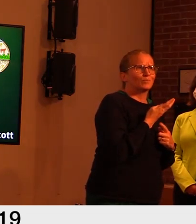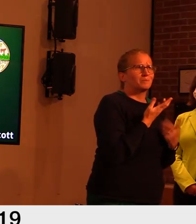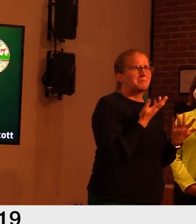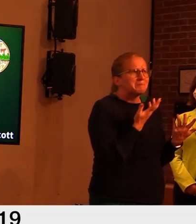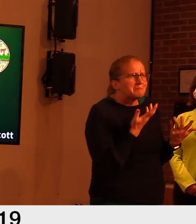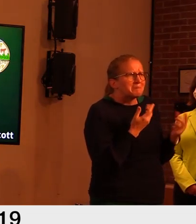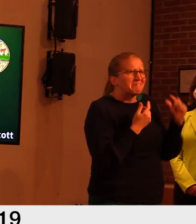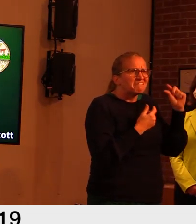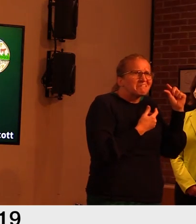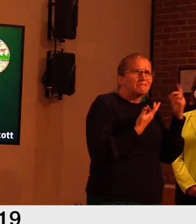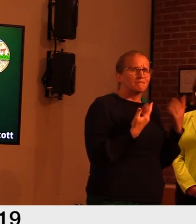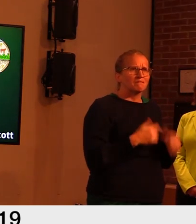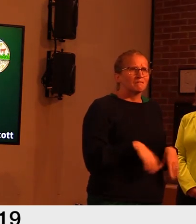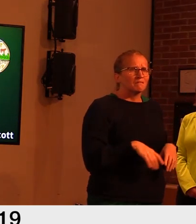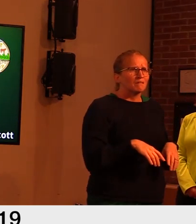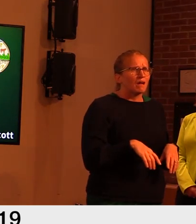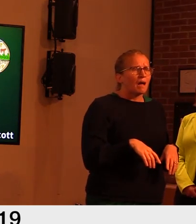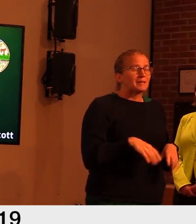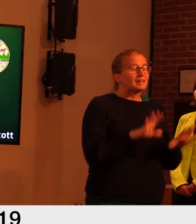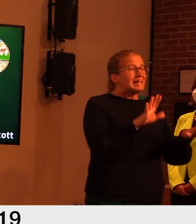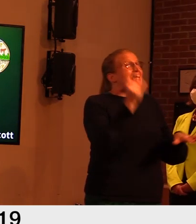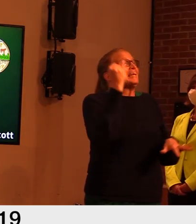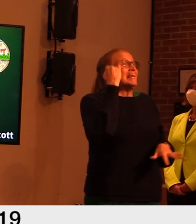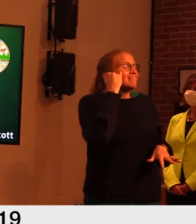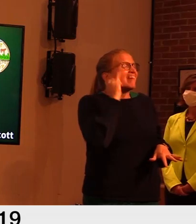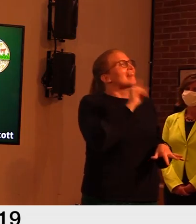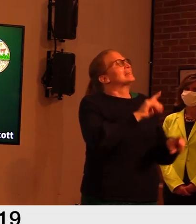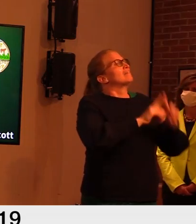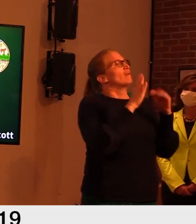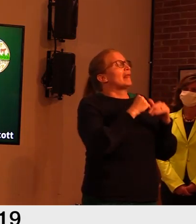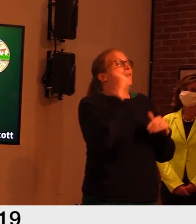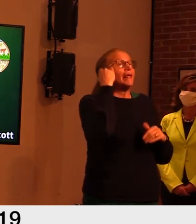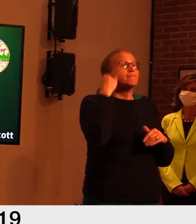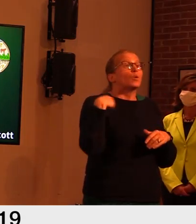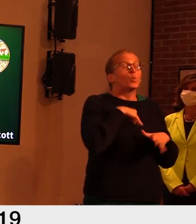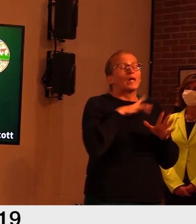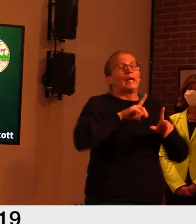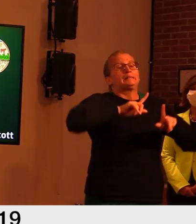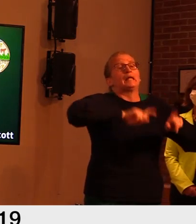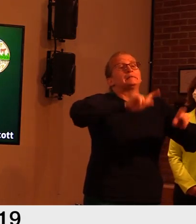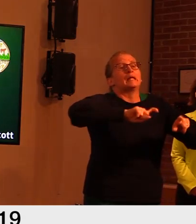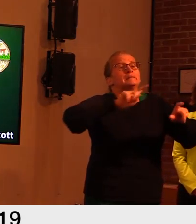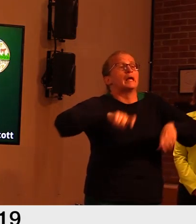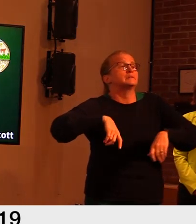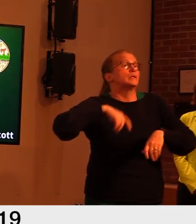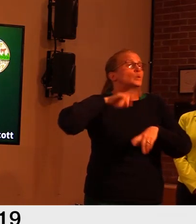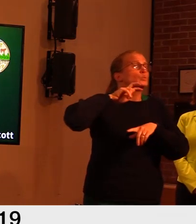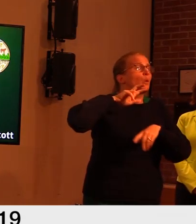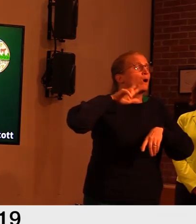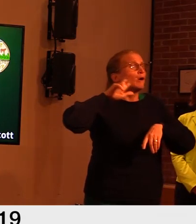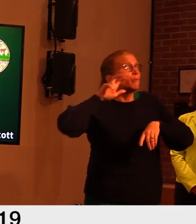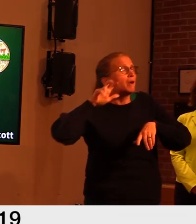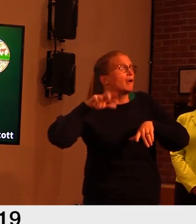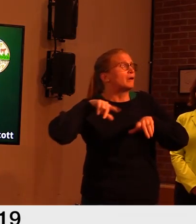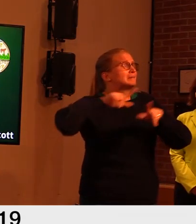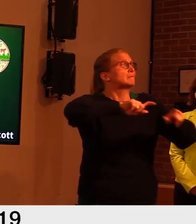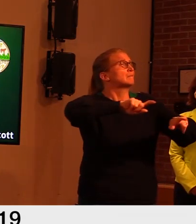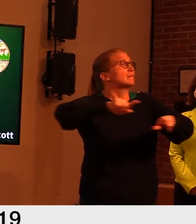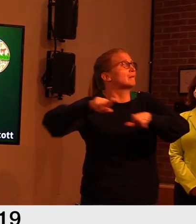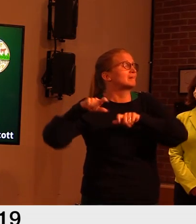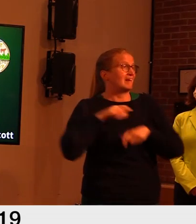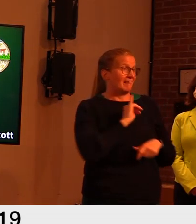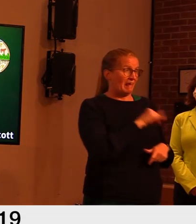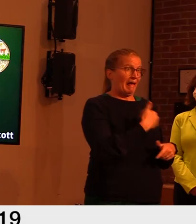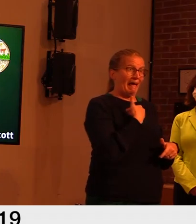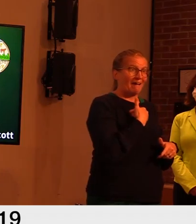looking as hard as we are for the virus, we weren't able to find it in a lot more places. So I think